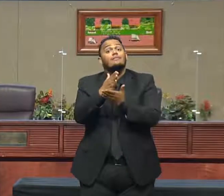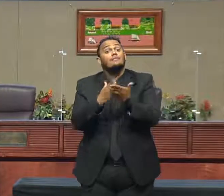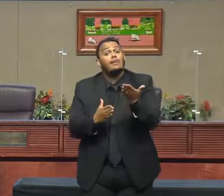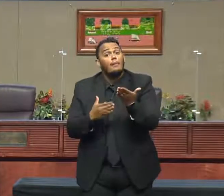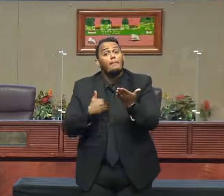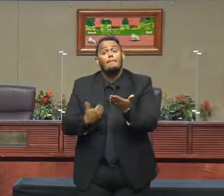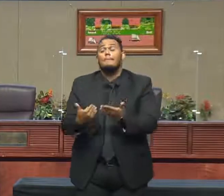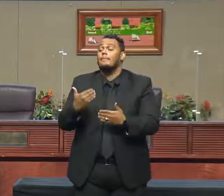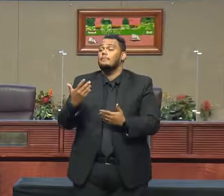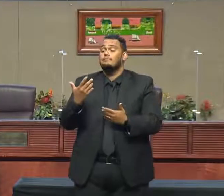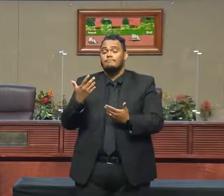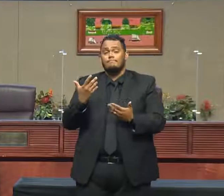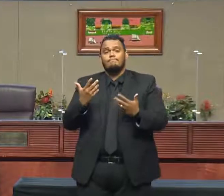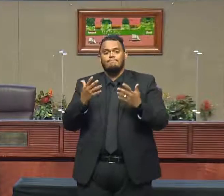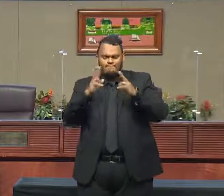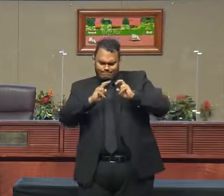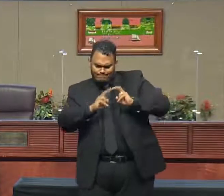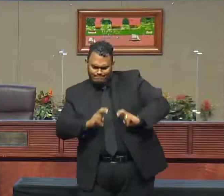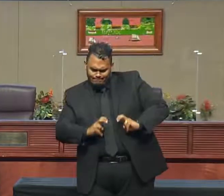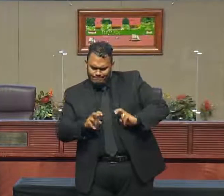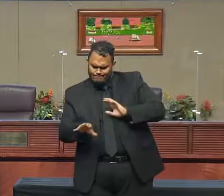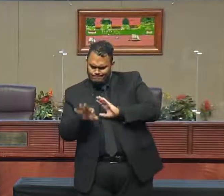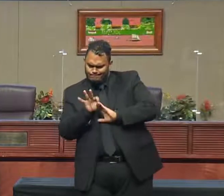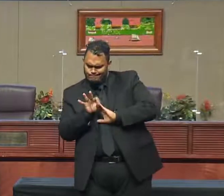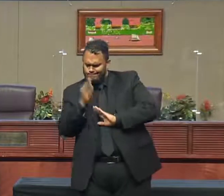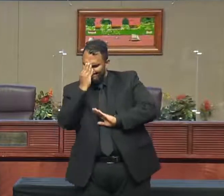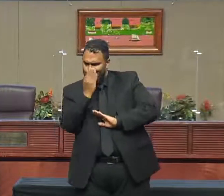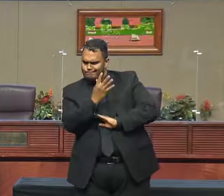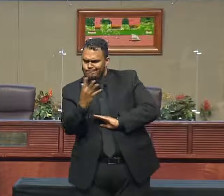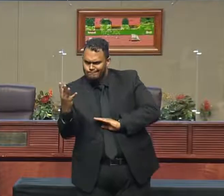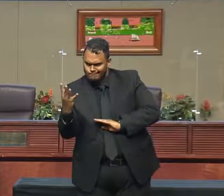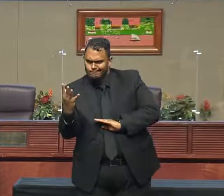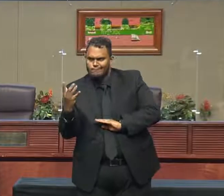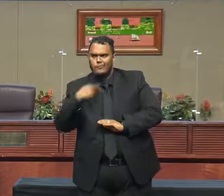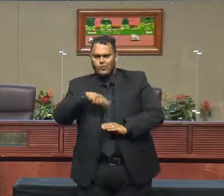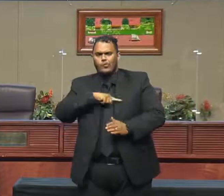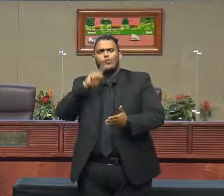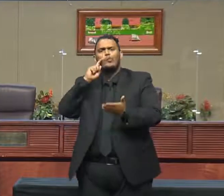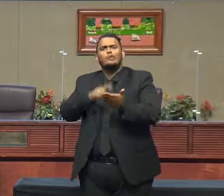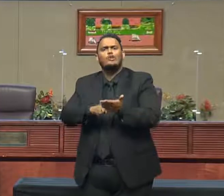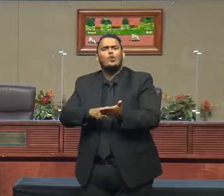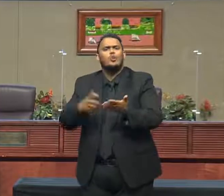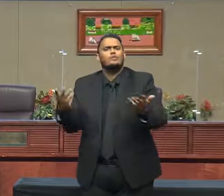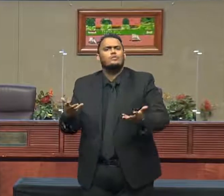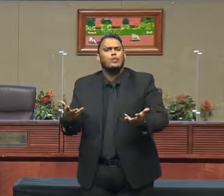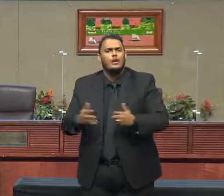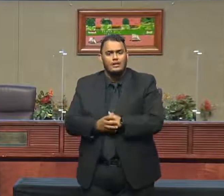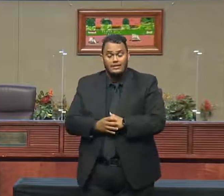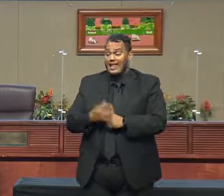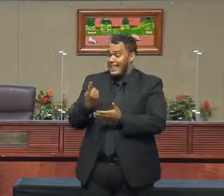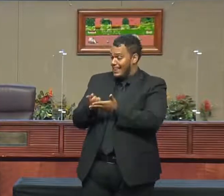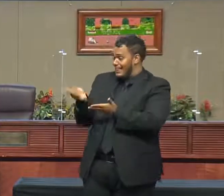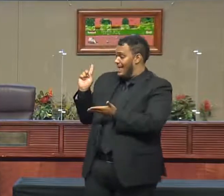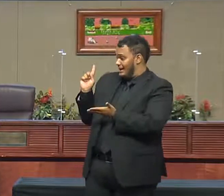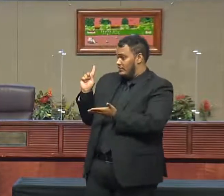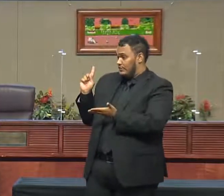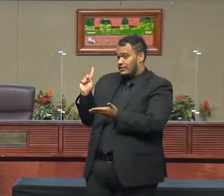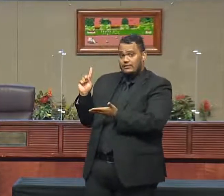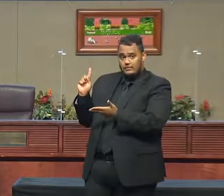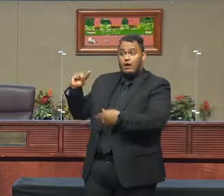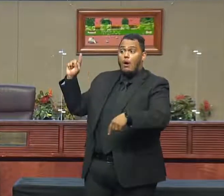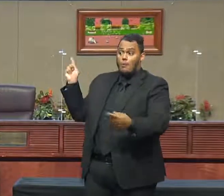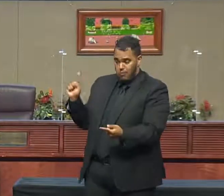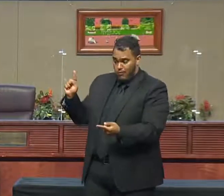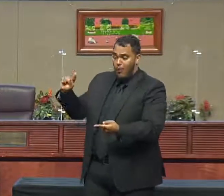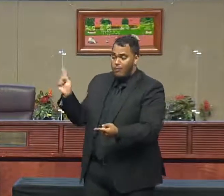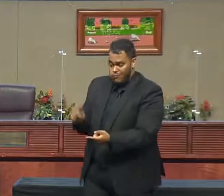First, last week was the first week that we have more cases than the week before since we have seen a decline.